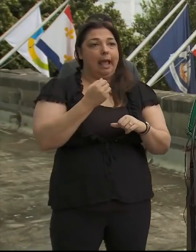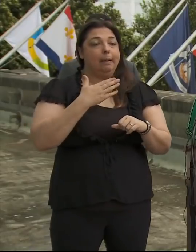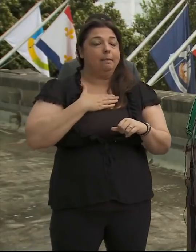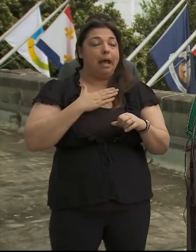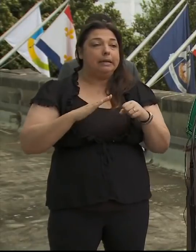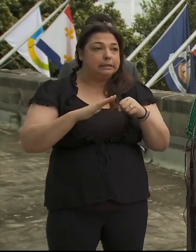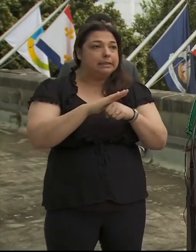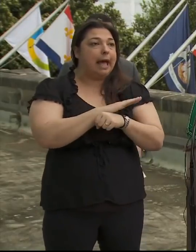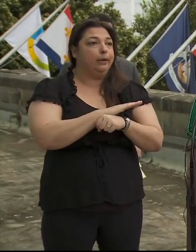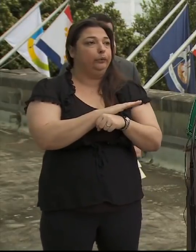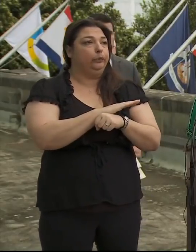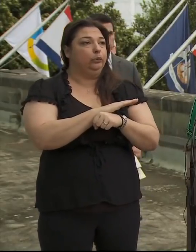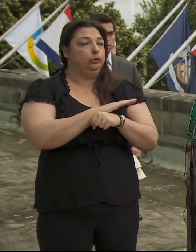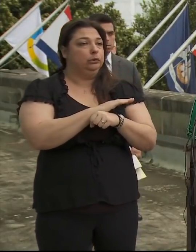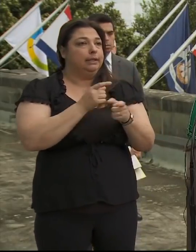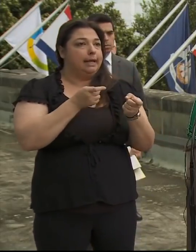entire